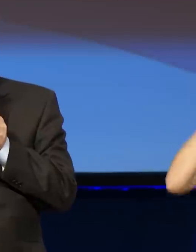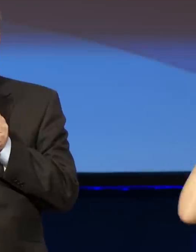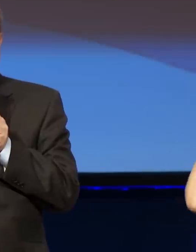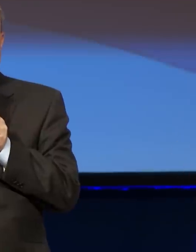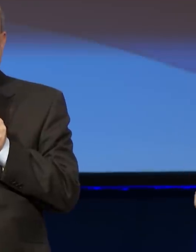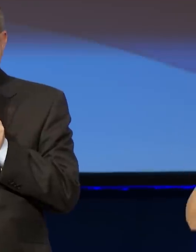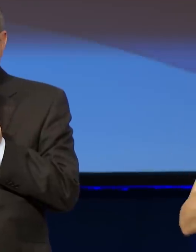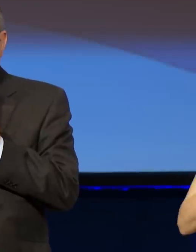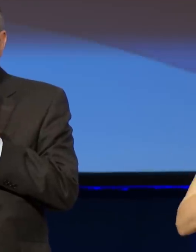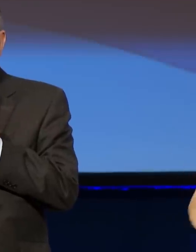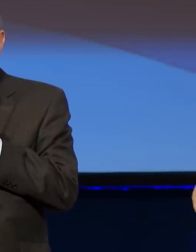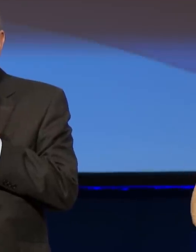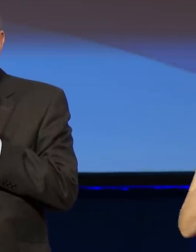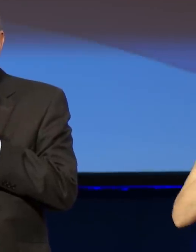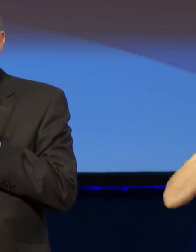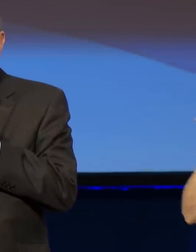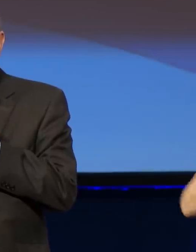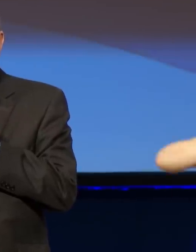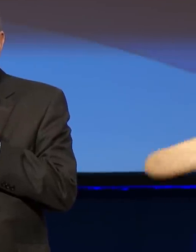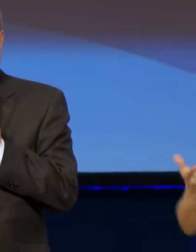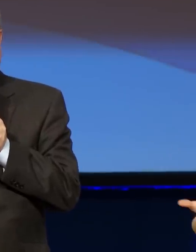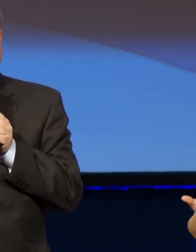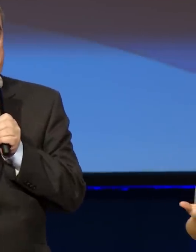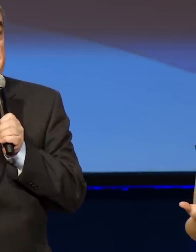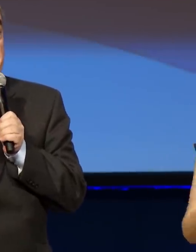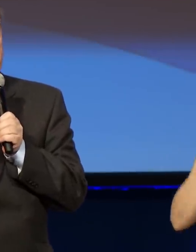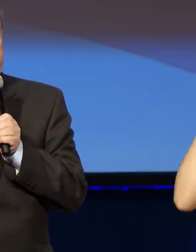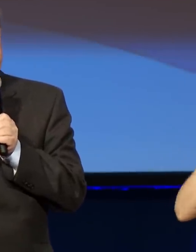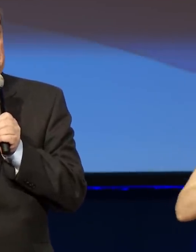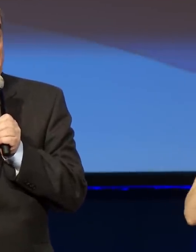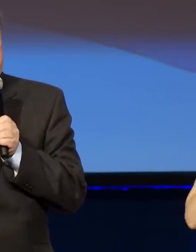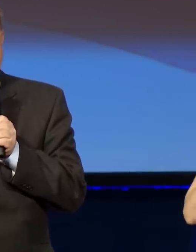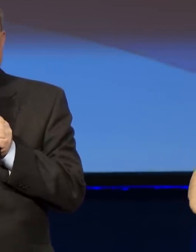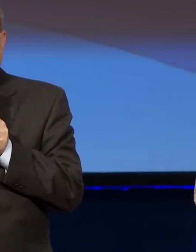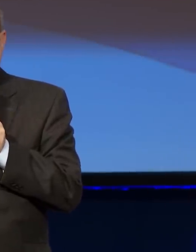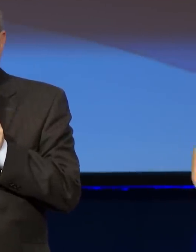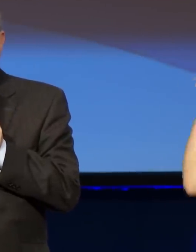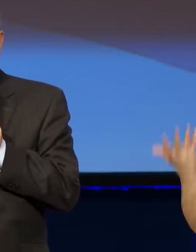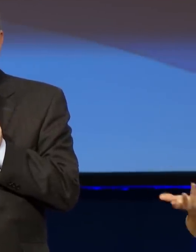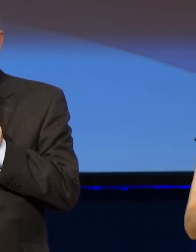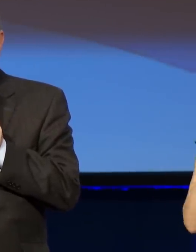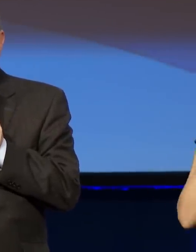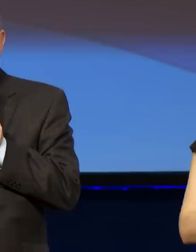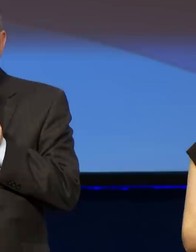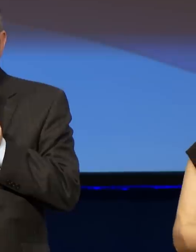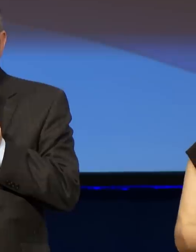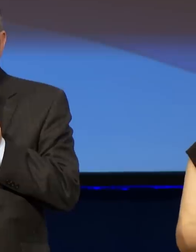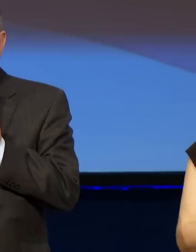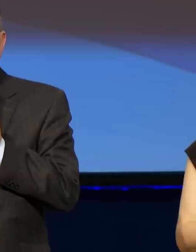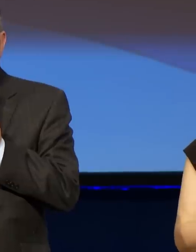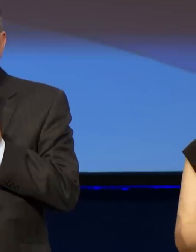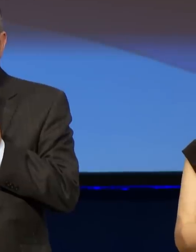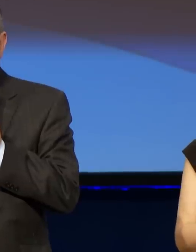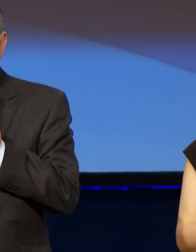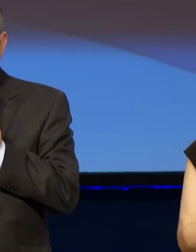from that sort of stuff. So I think the Tory campaign is fundamentally stupid. I think we